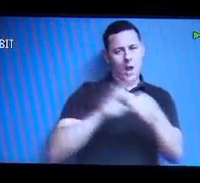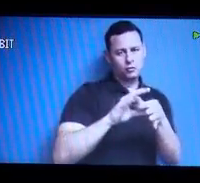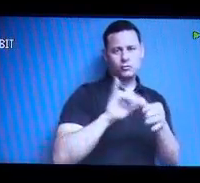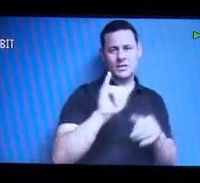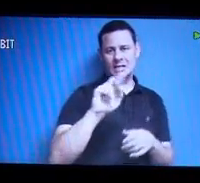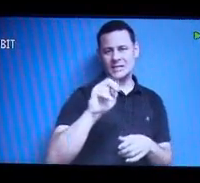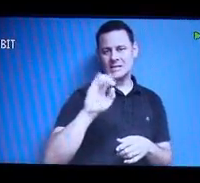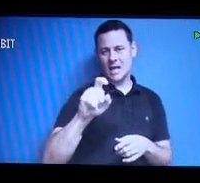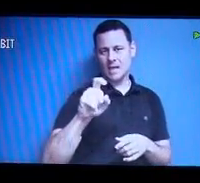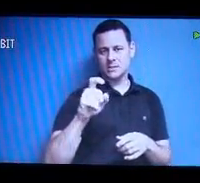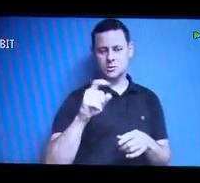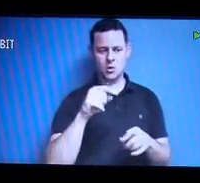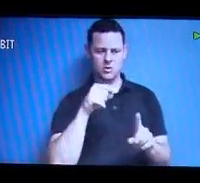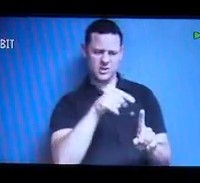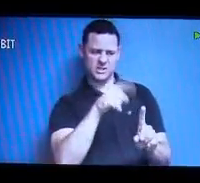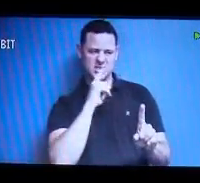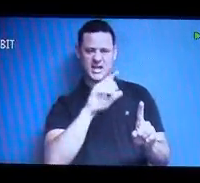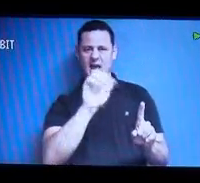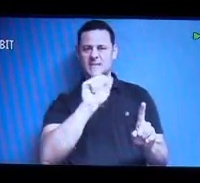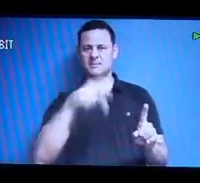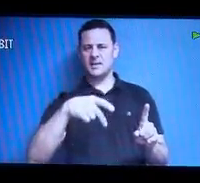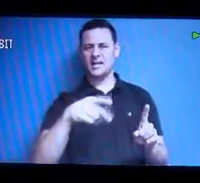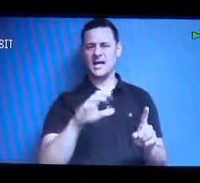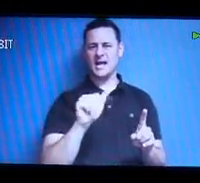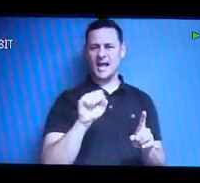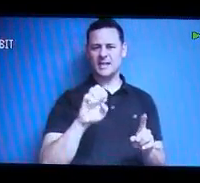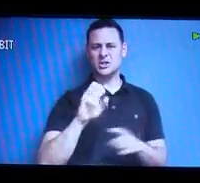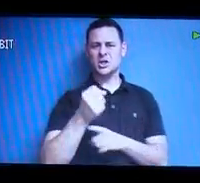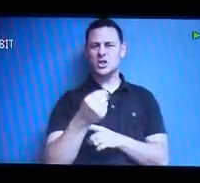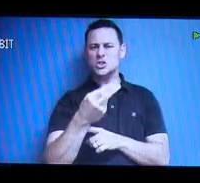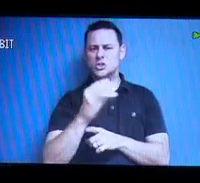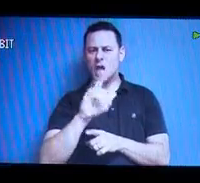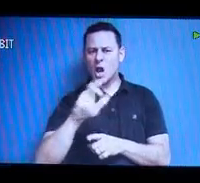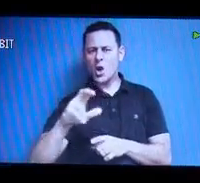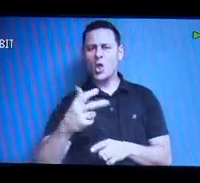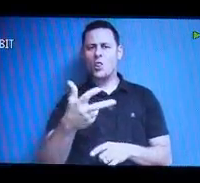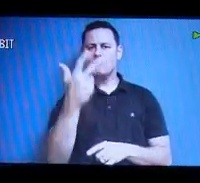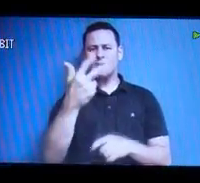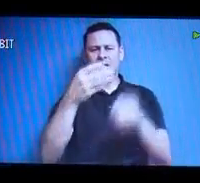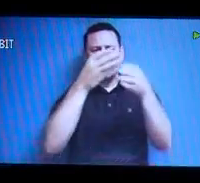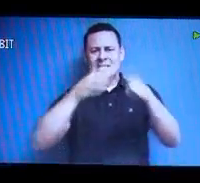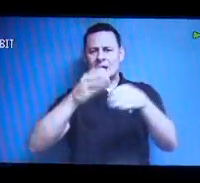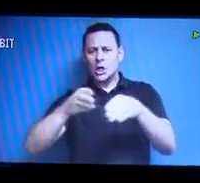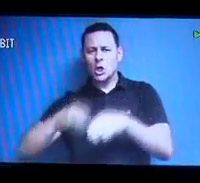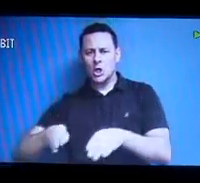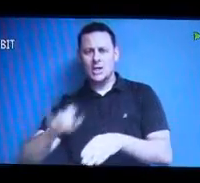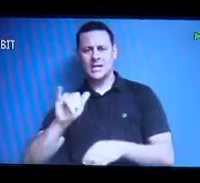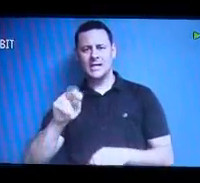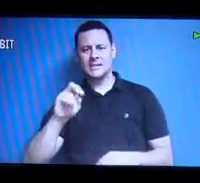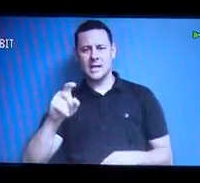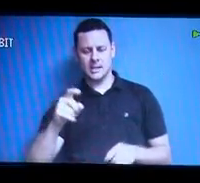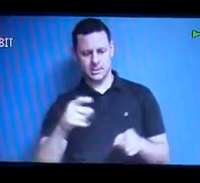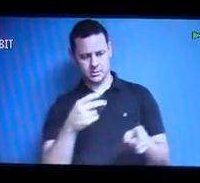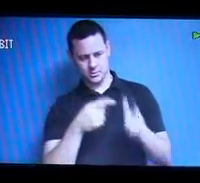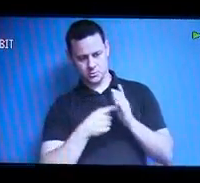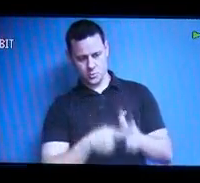is the S&P Case-Shiller three-tier index. We see that low-priced homes, the blue line, showed much greater drop, so we